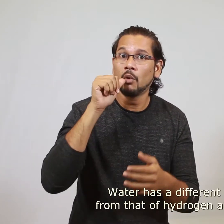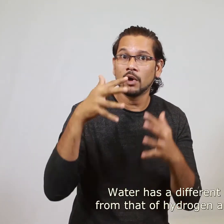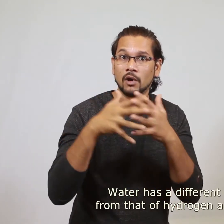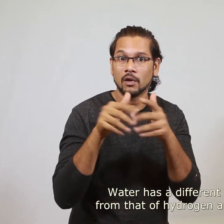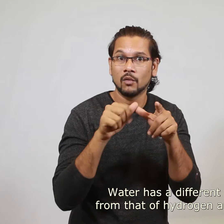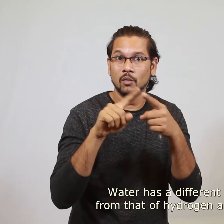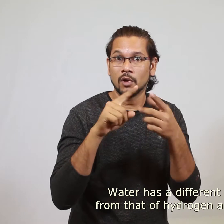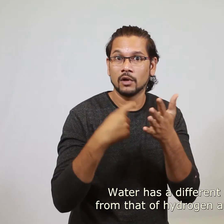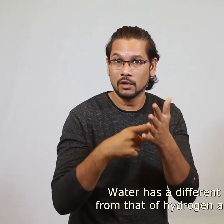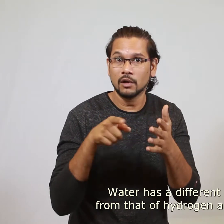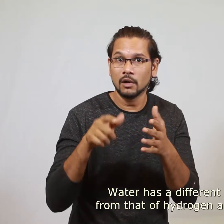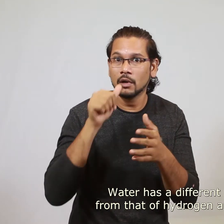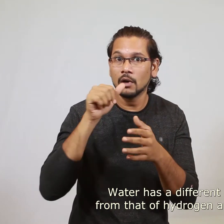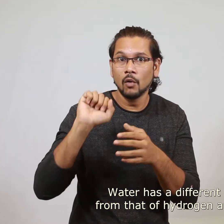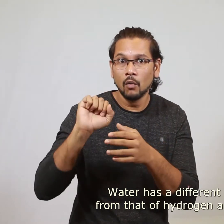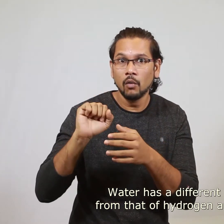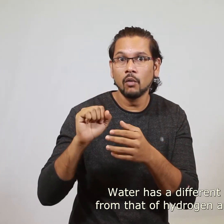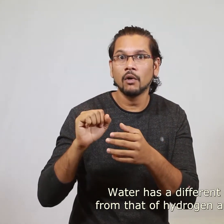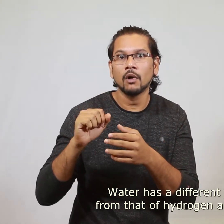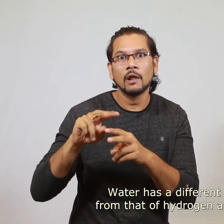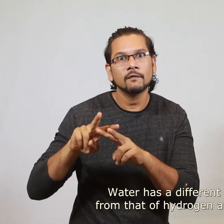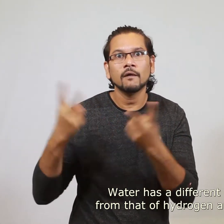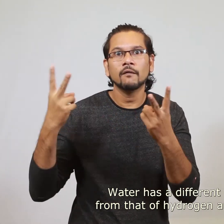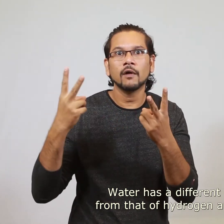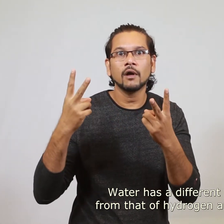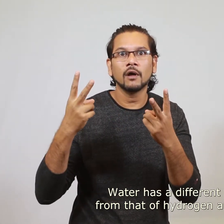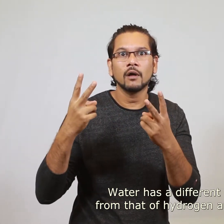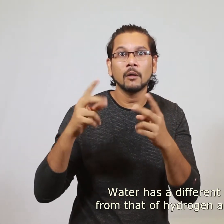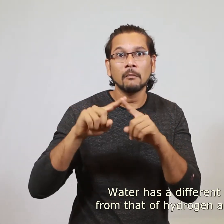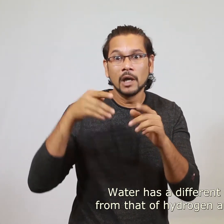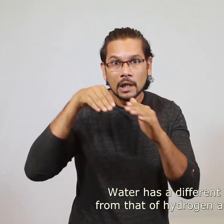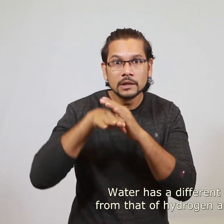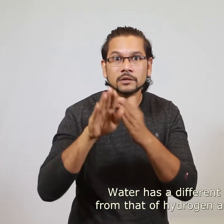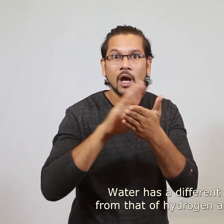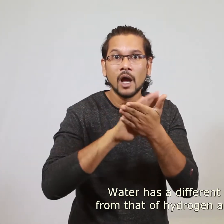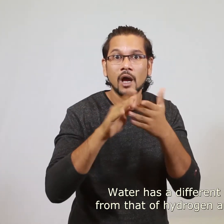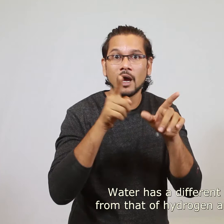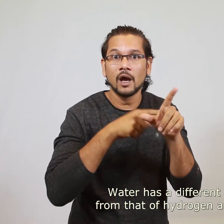Water has a different property from that of hydrogen and oxygen.